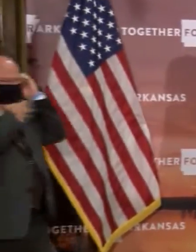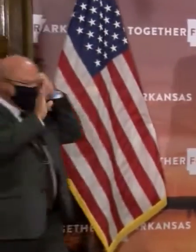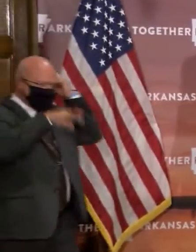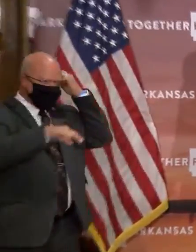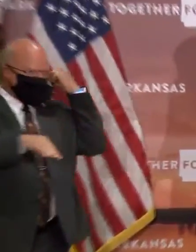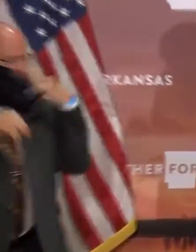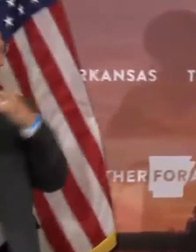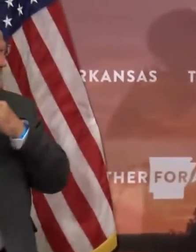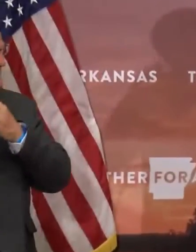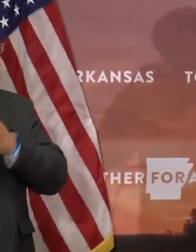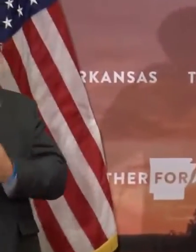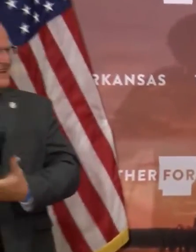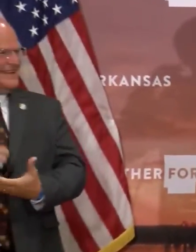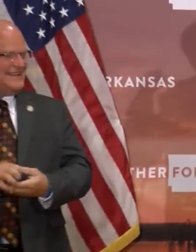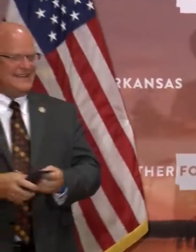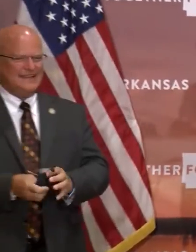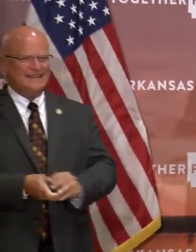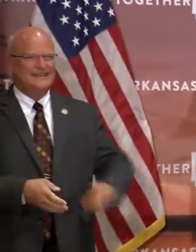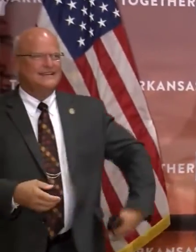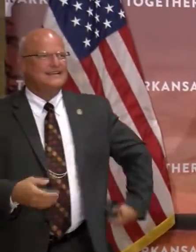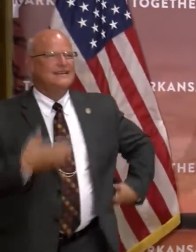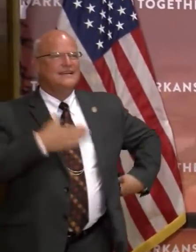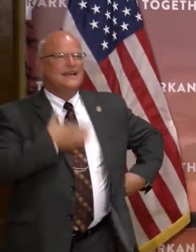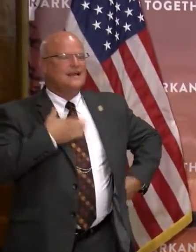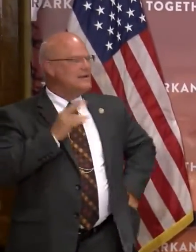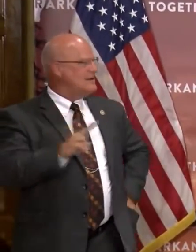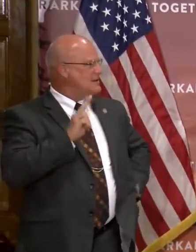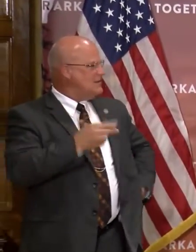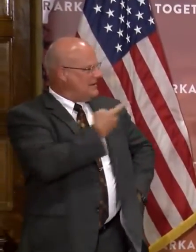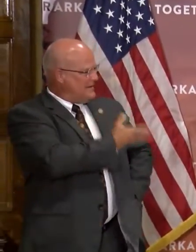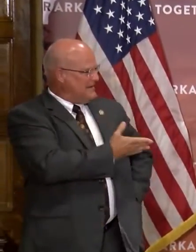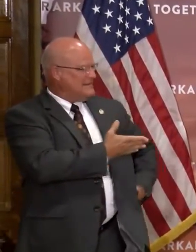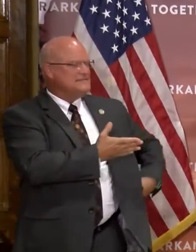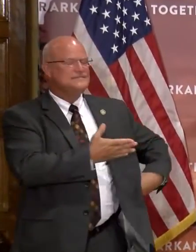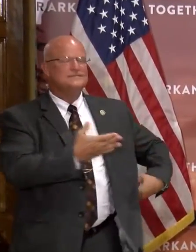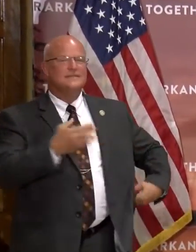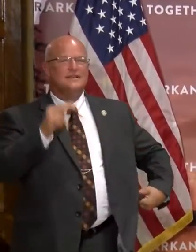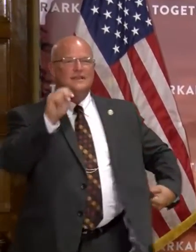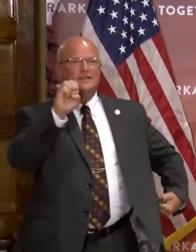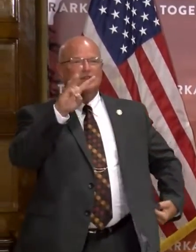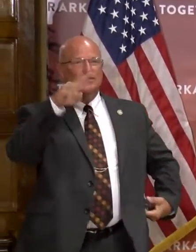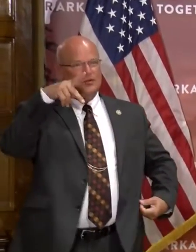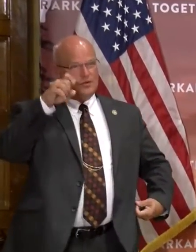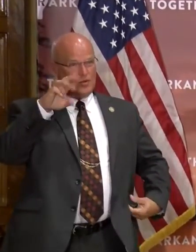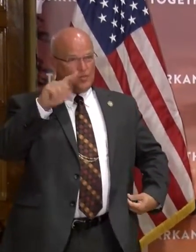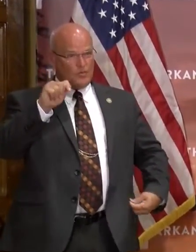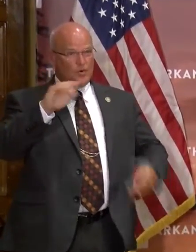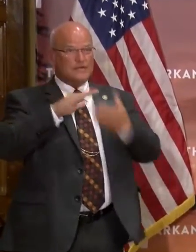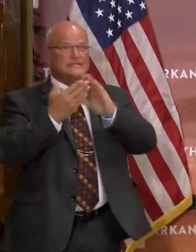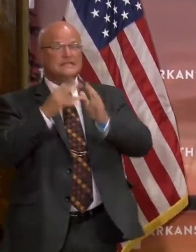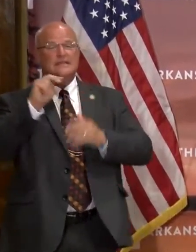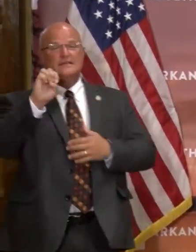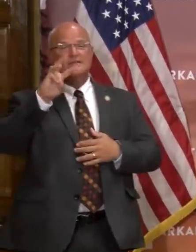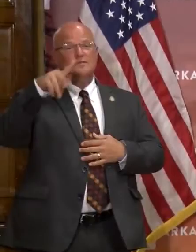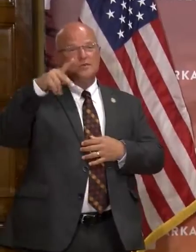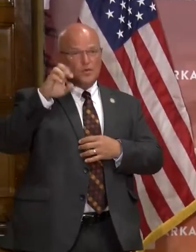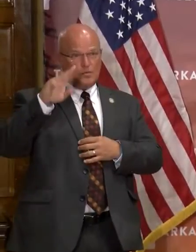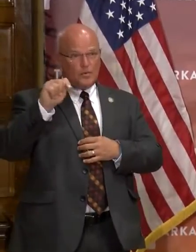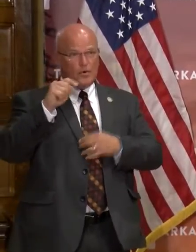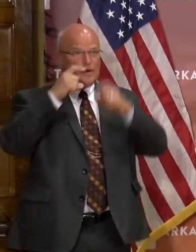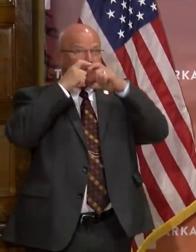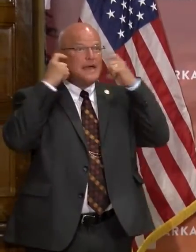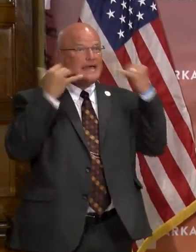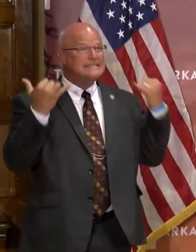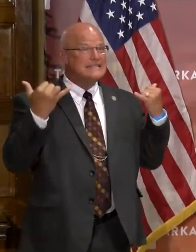Afternoon. I'm happy to be wearing Newport, City of Newport mask